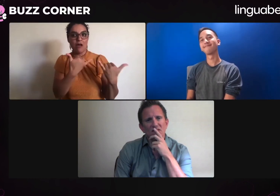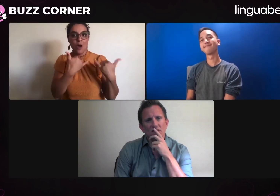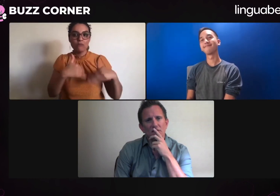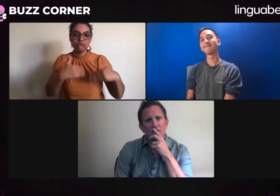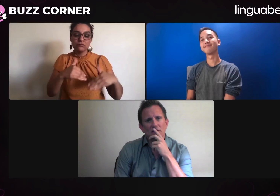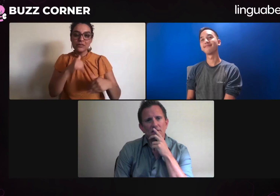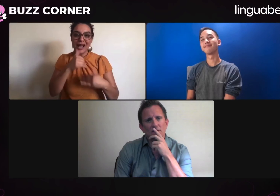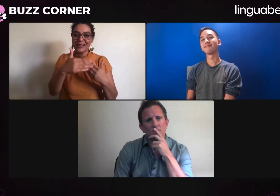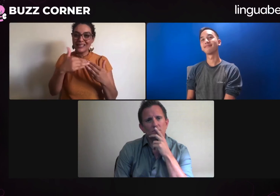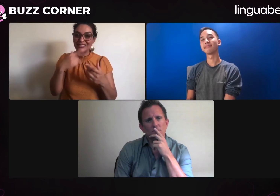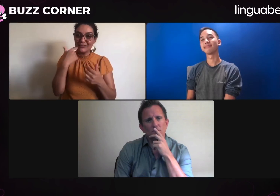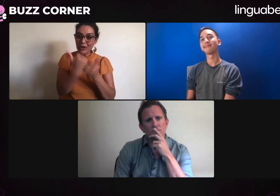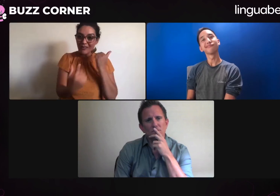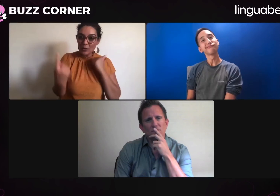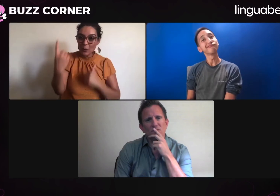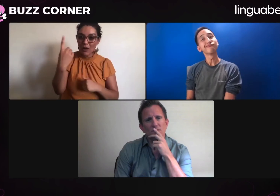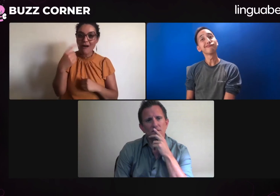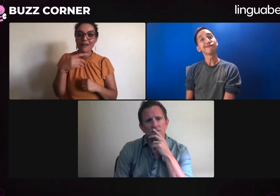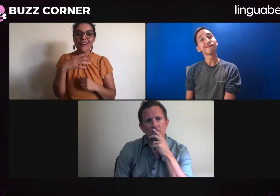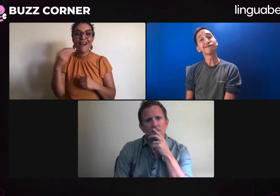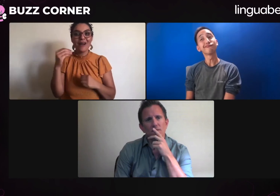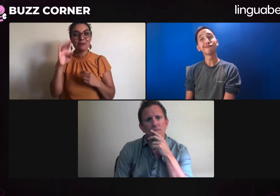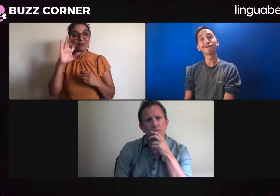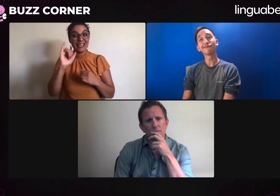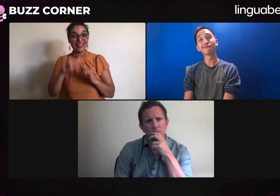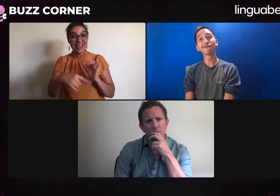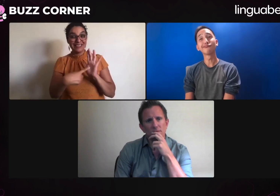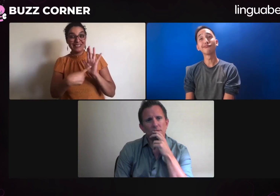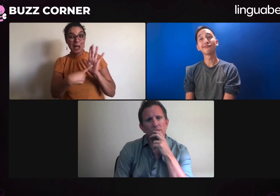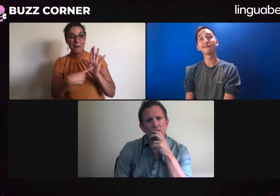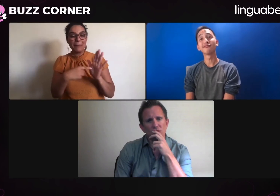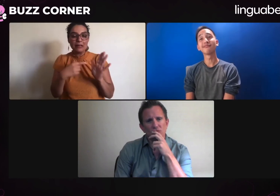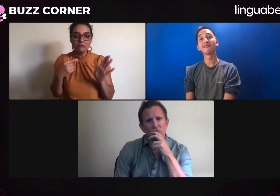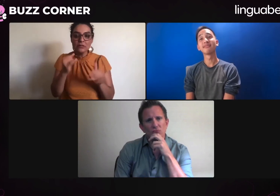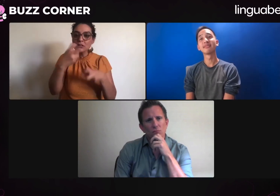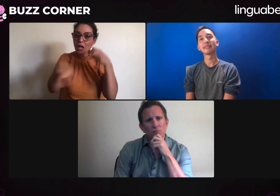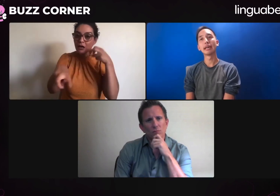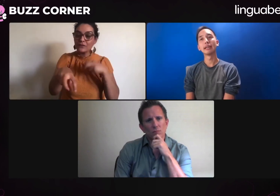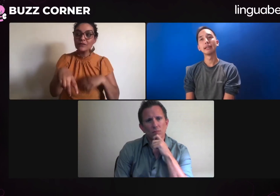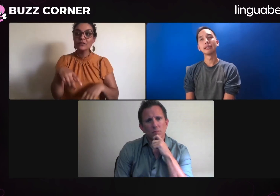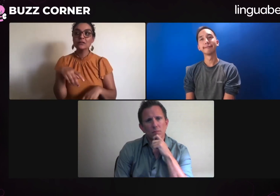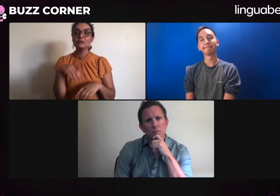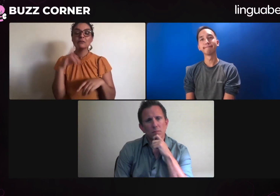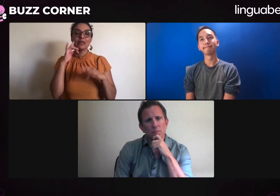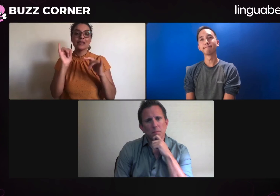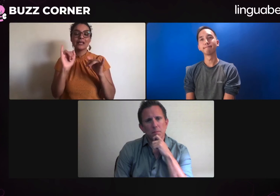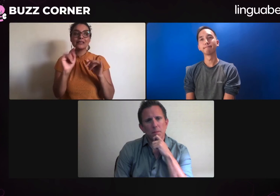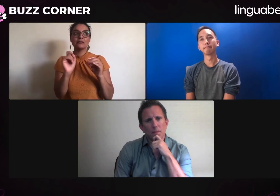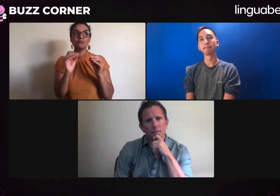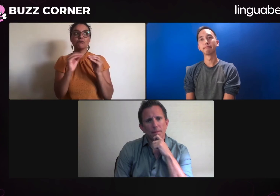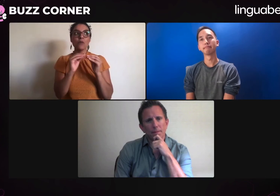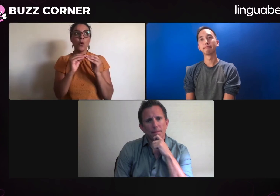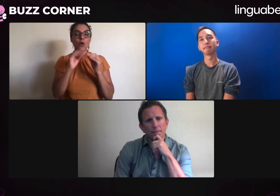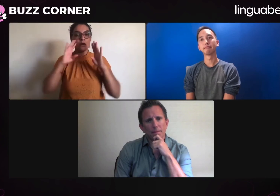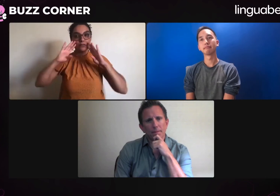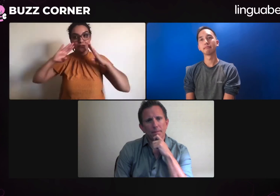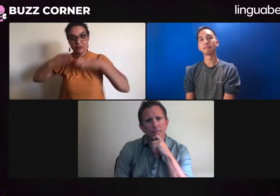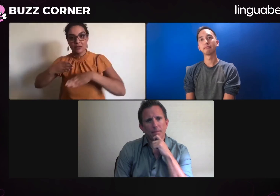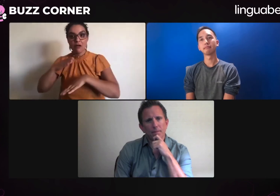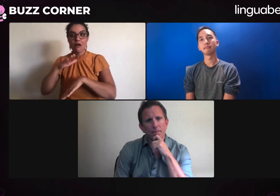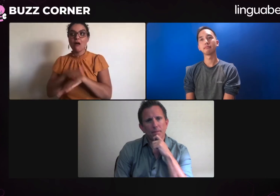very negatively impacting to the deaf community. And it's not easy for everyone. And especially for that person being that example